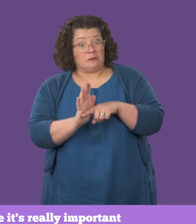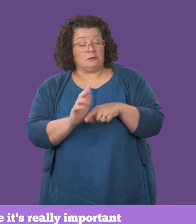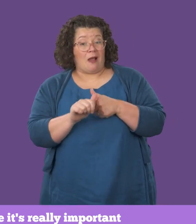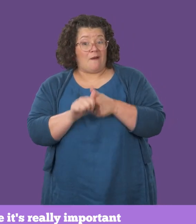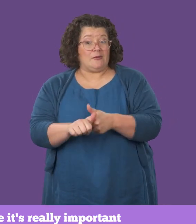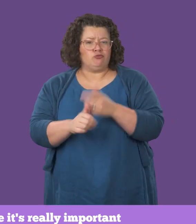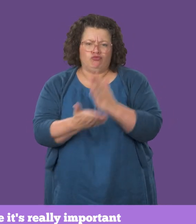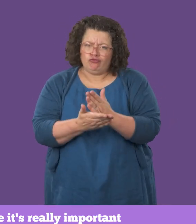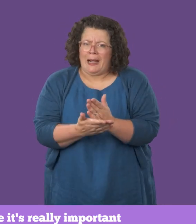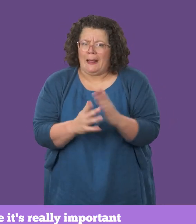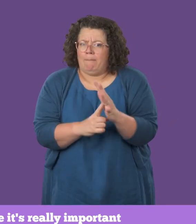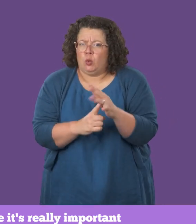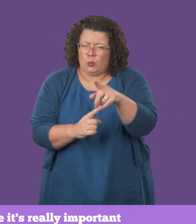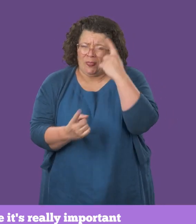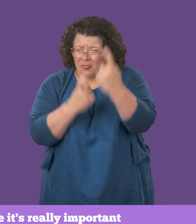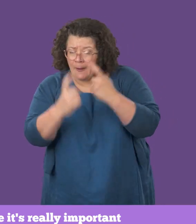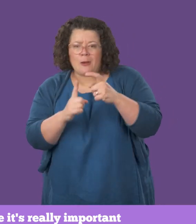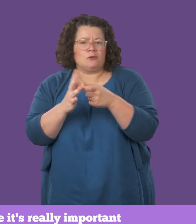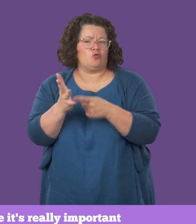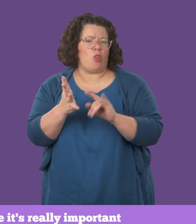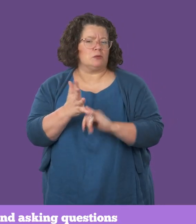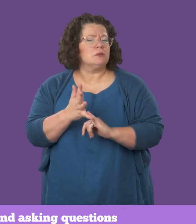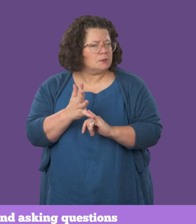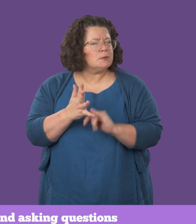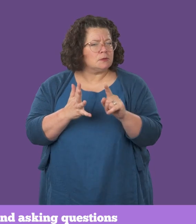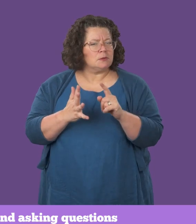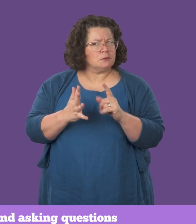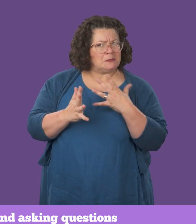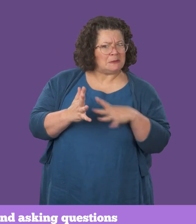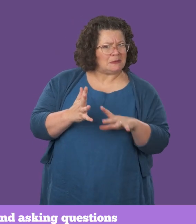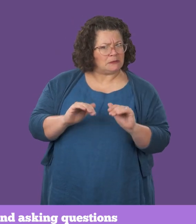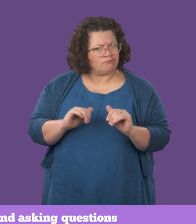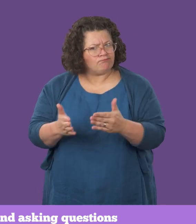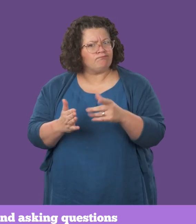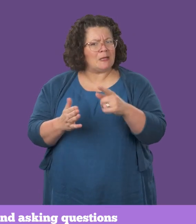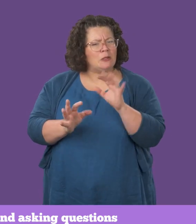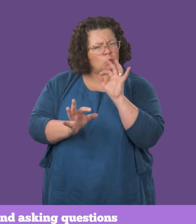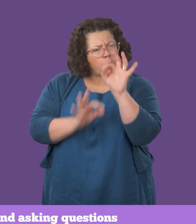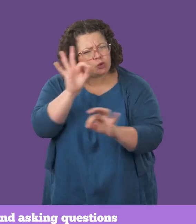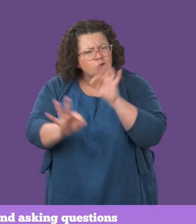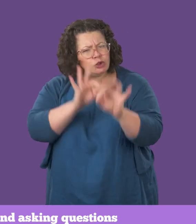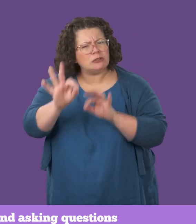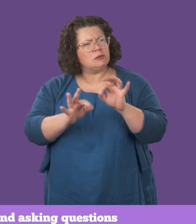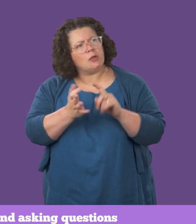really important that you're thinking about DOLS, and if that needs to be authorised, and asking questions of the local authority just to make